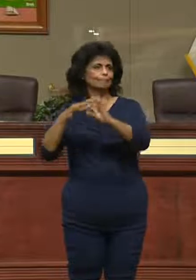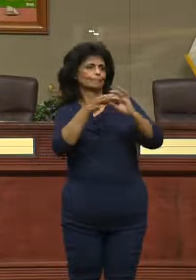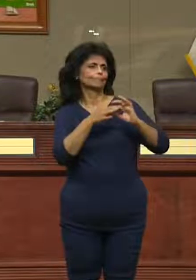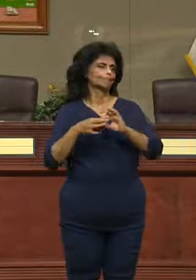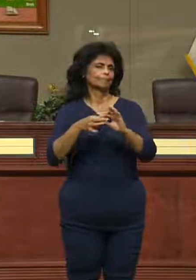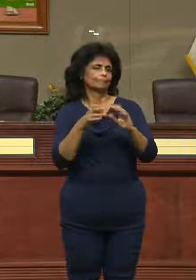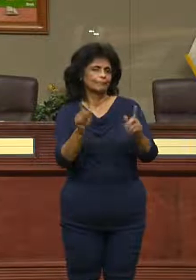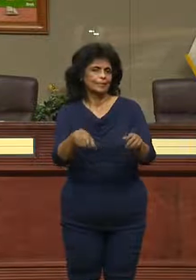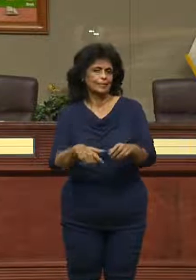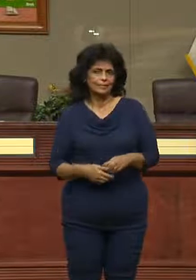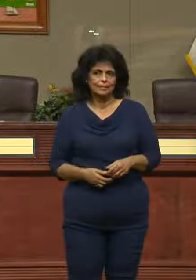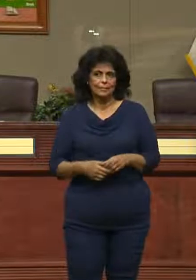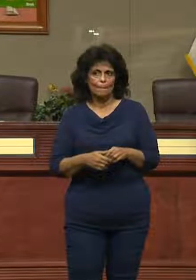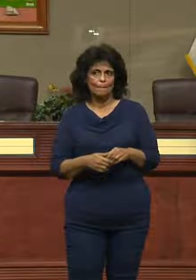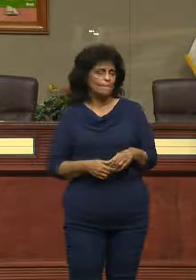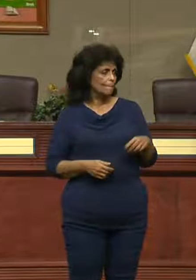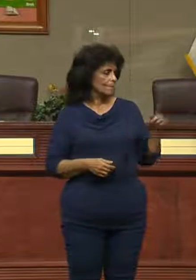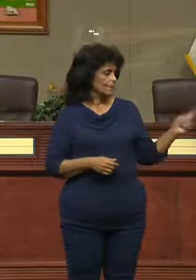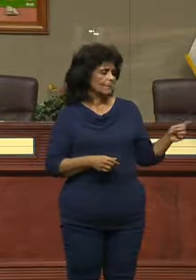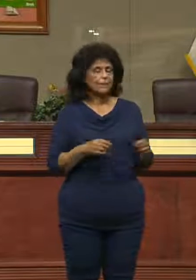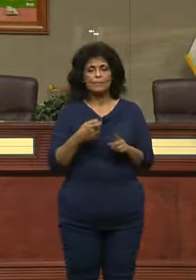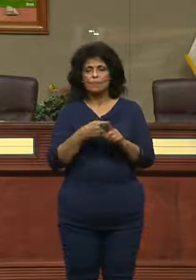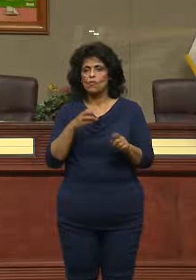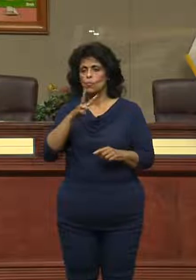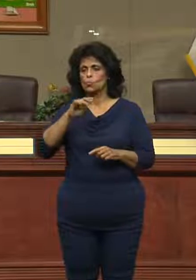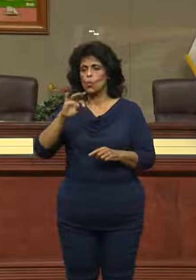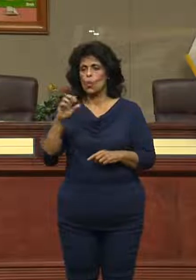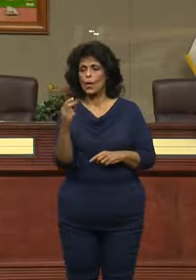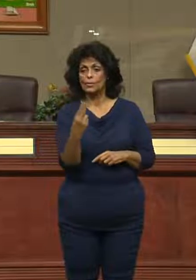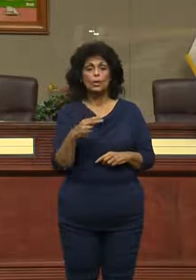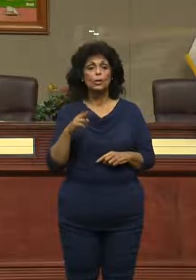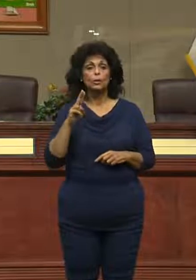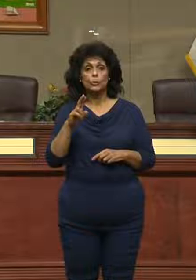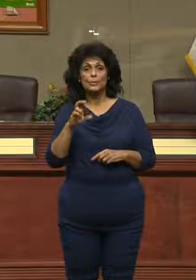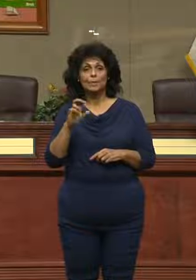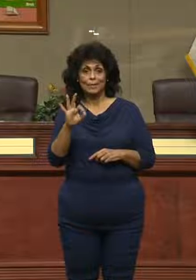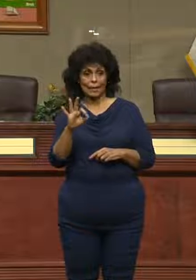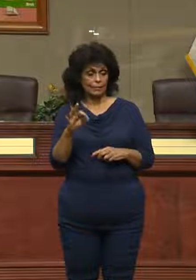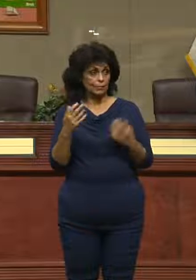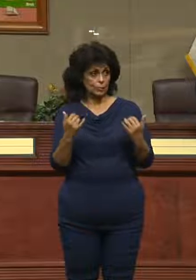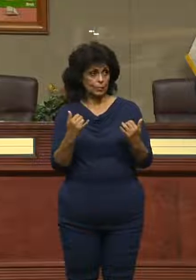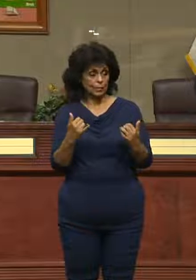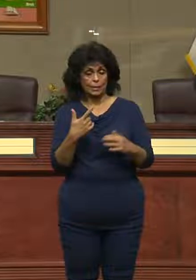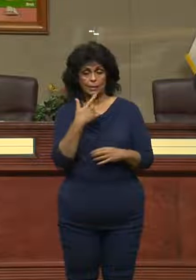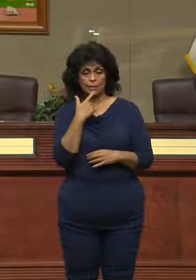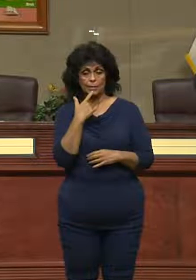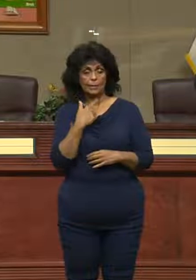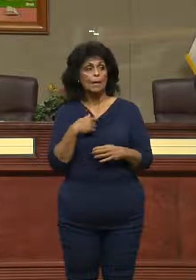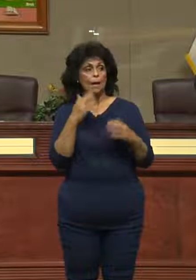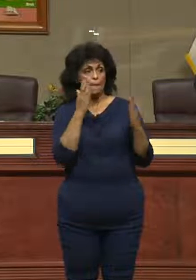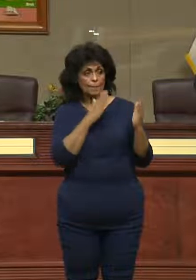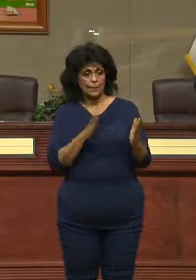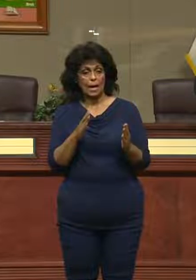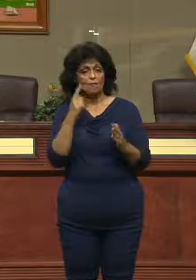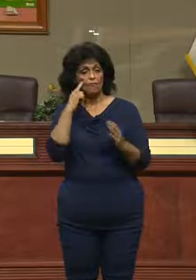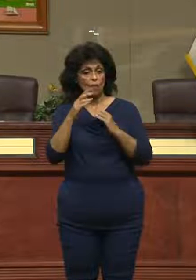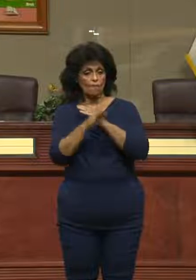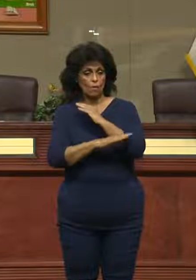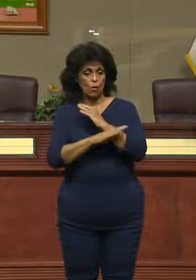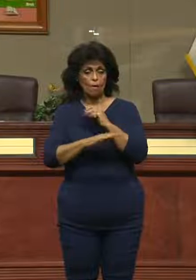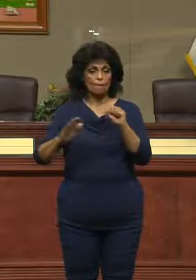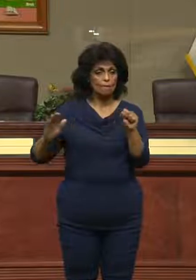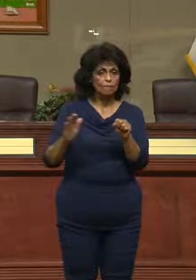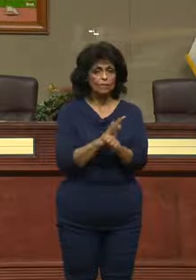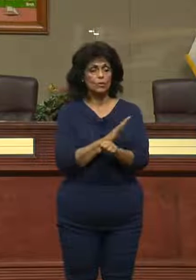Pino from Hadass Brown from WESH. UCF announced today that they plan on a full return to face-to-face learning for the fall semester. This means